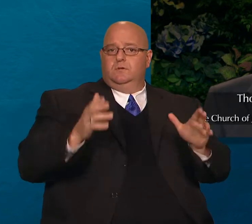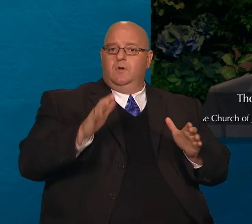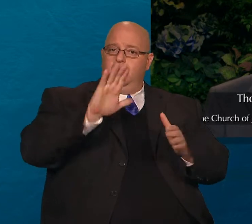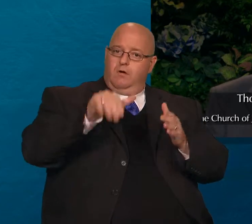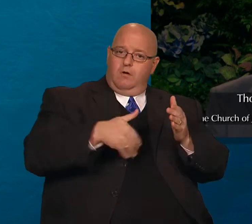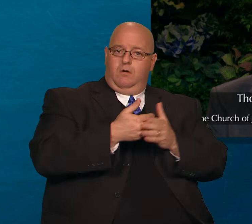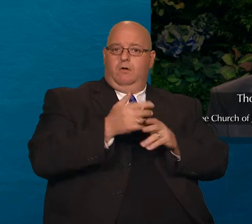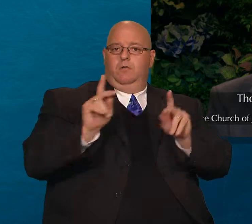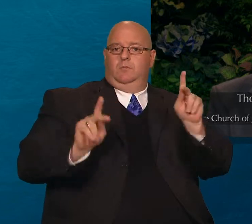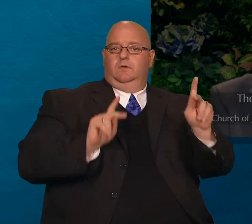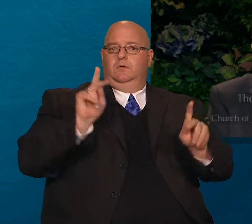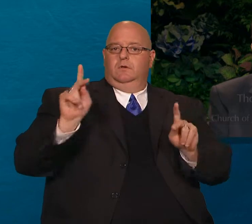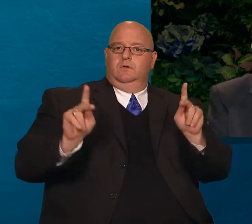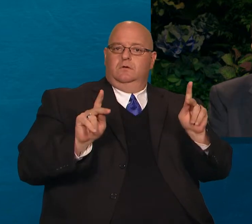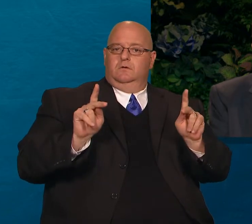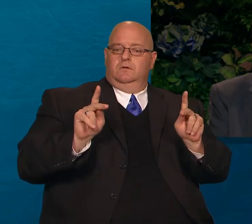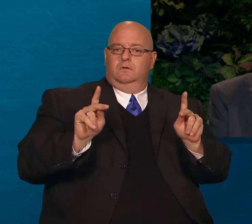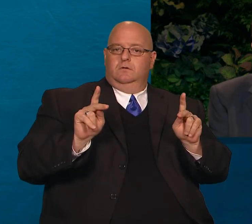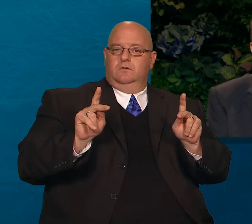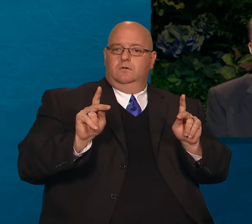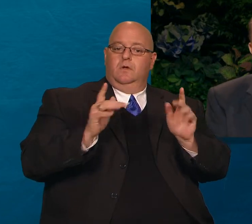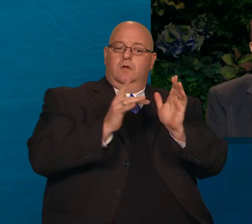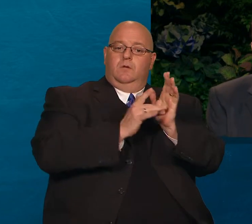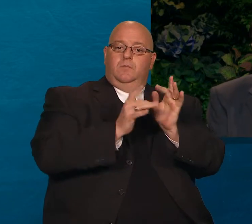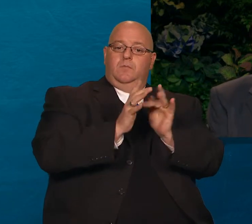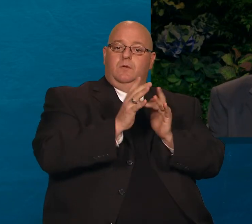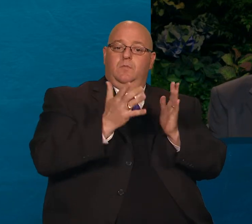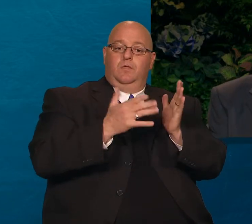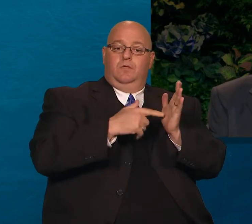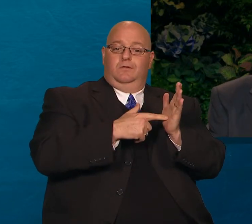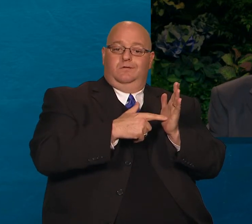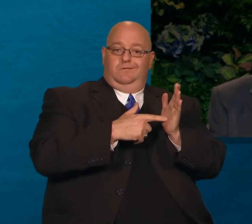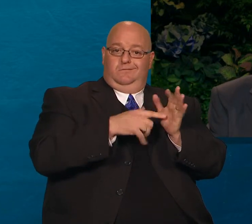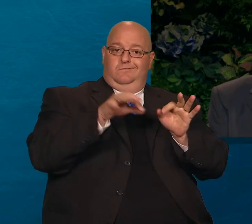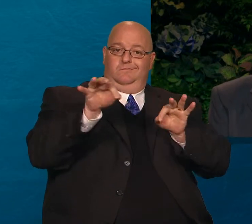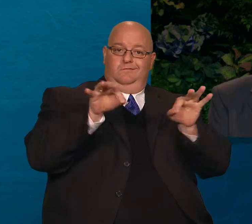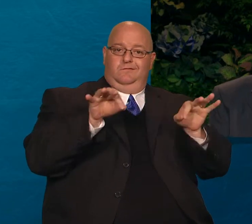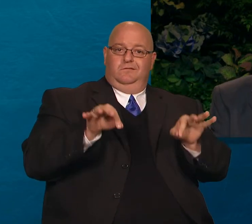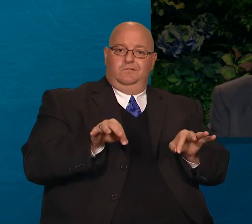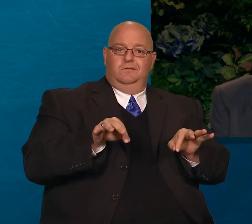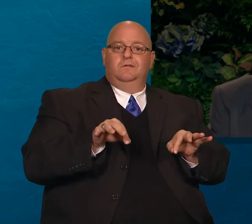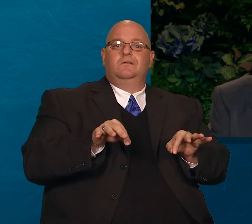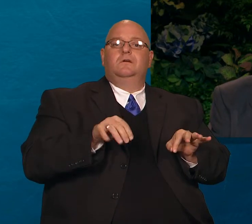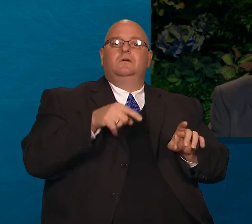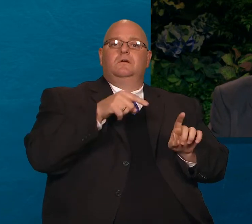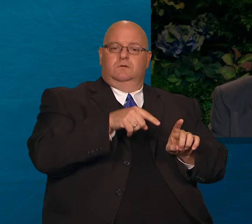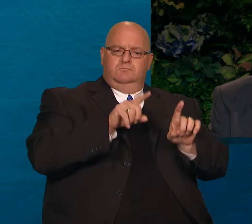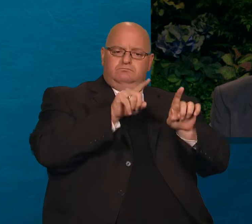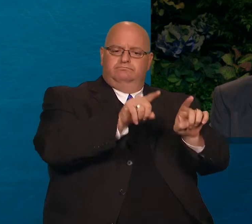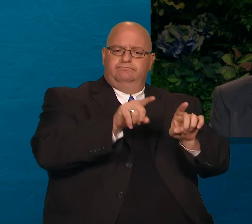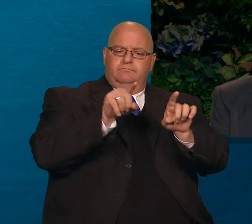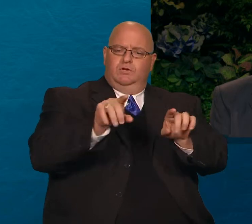all mankind. The biblical account says of him, he went about doing good.